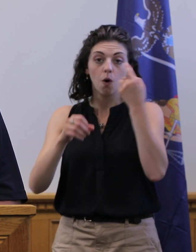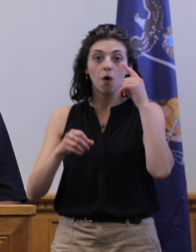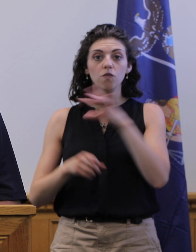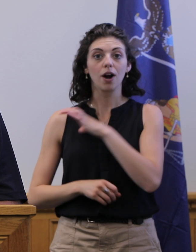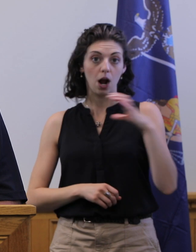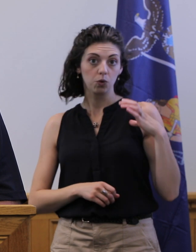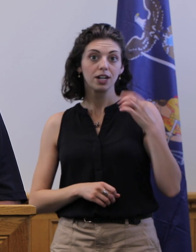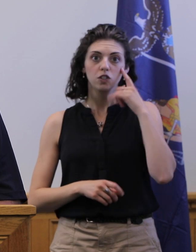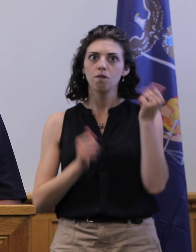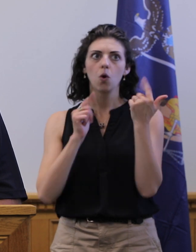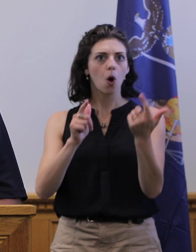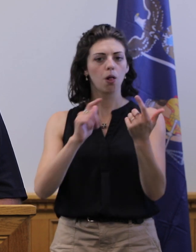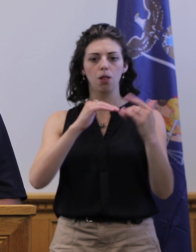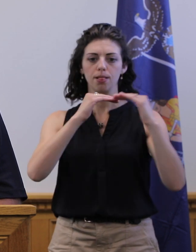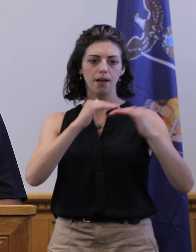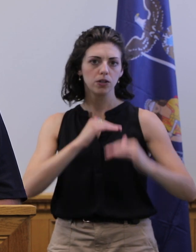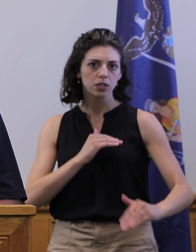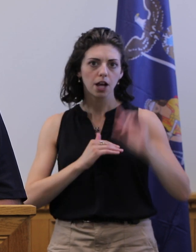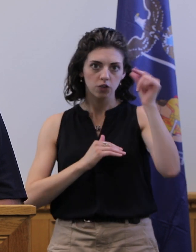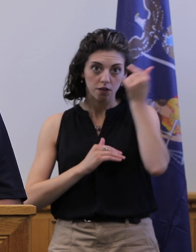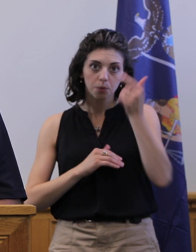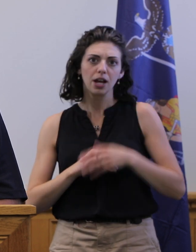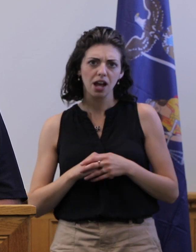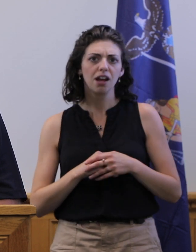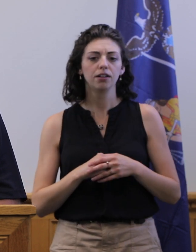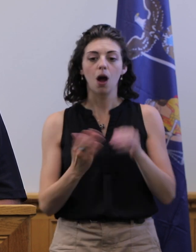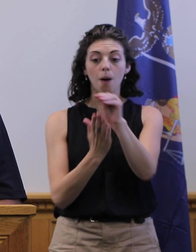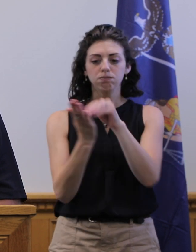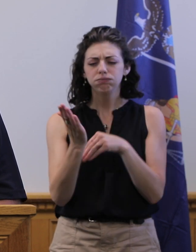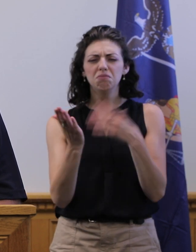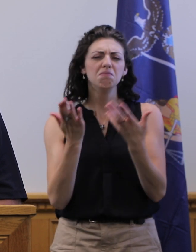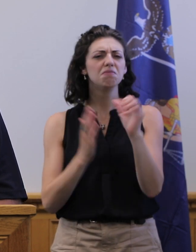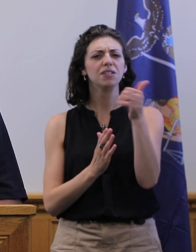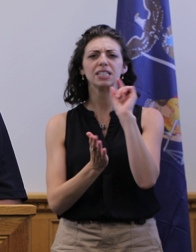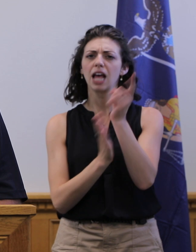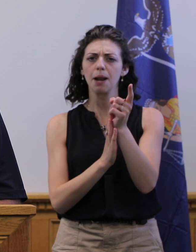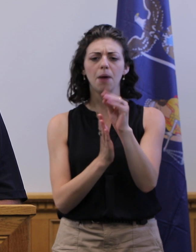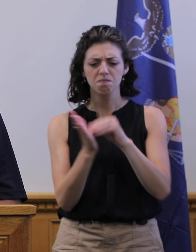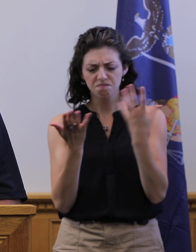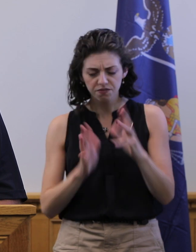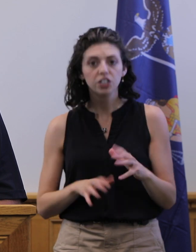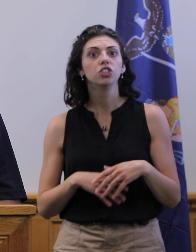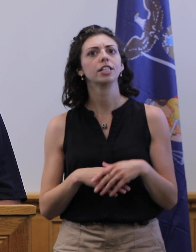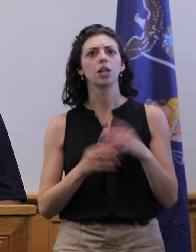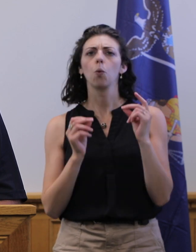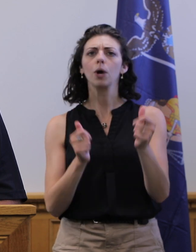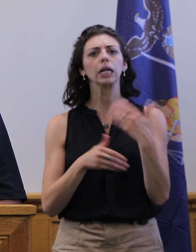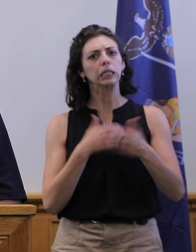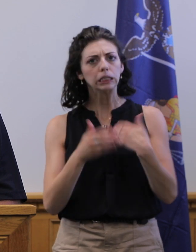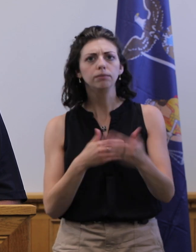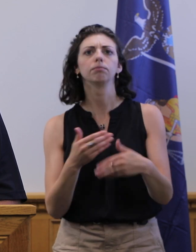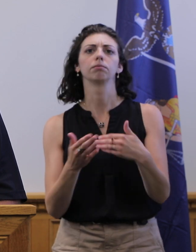representation at all levels of government. It takes about 10 minutes to complete your census form. The process is quick and easy,